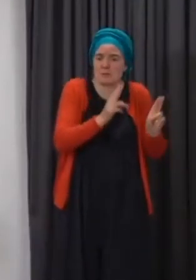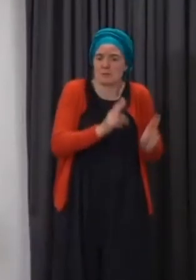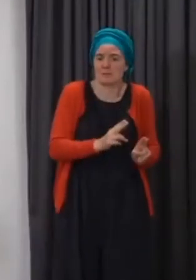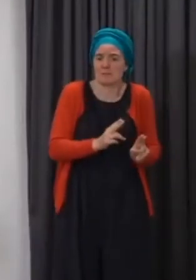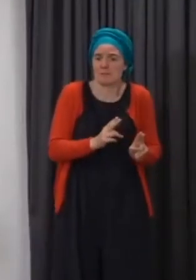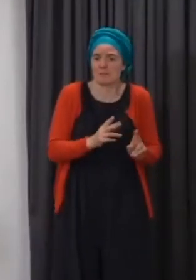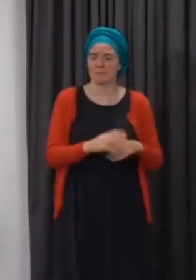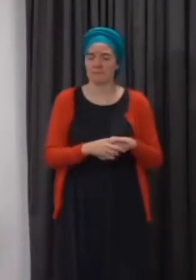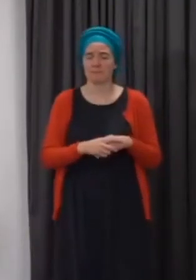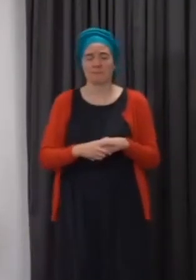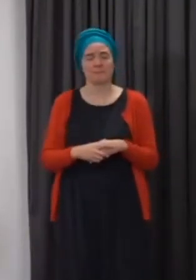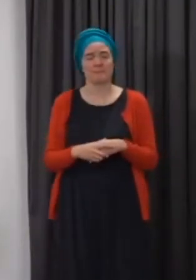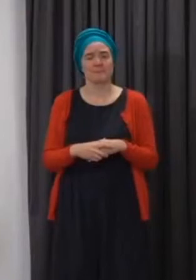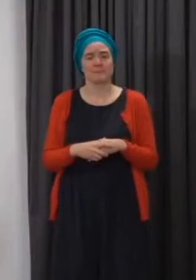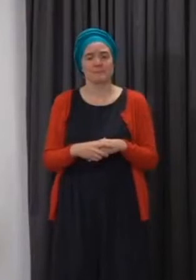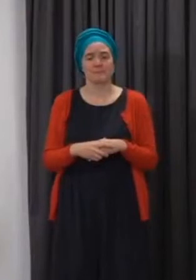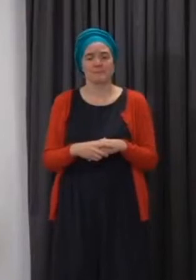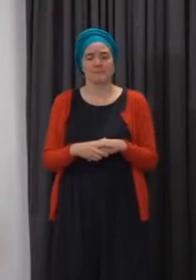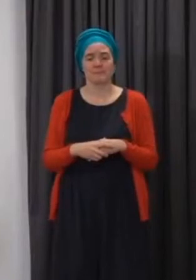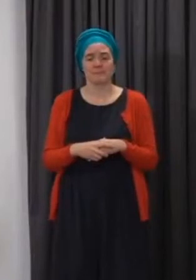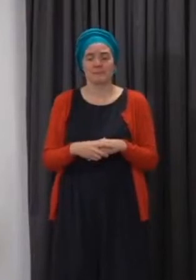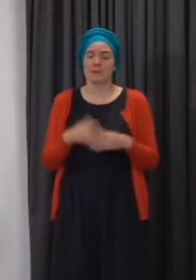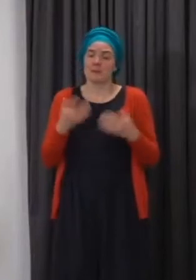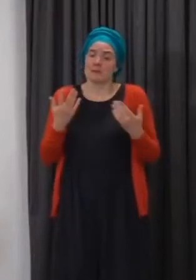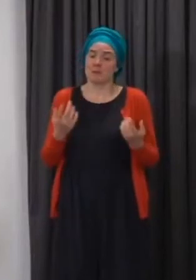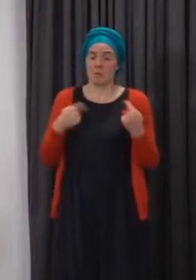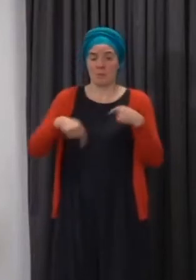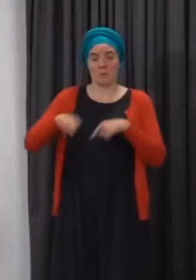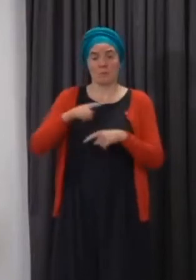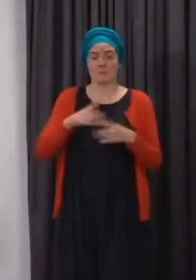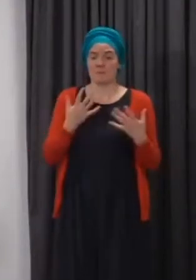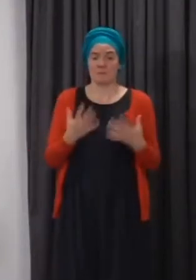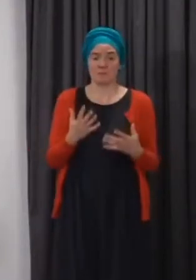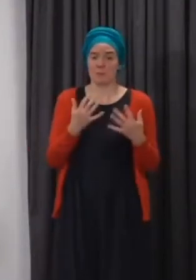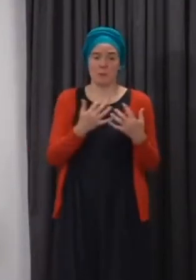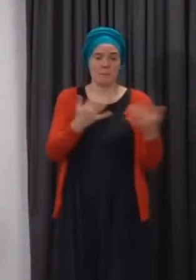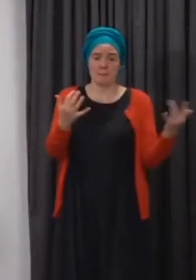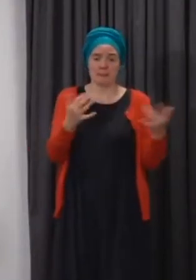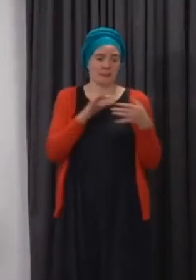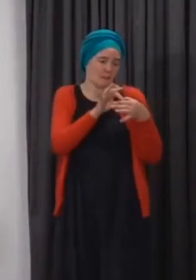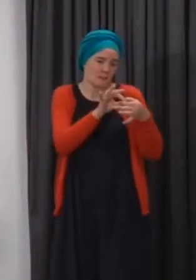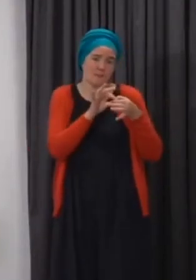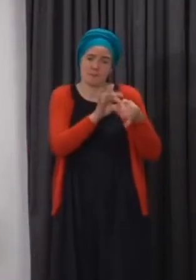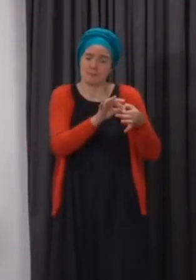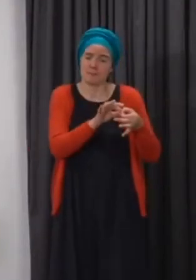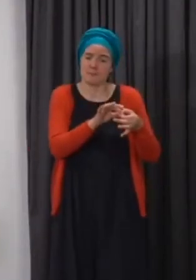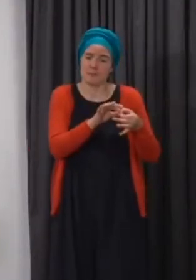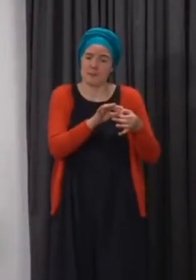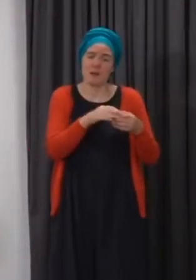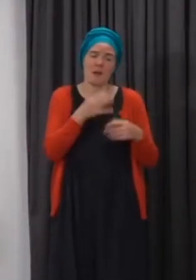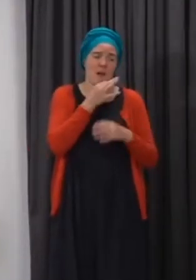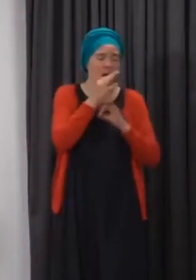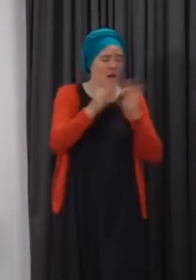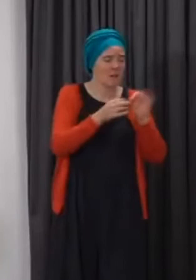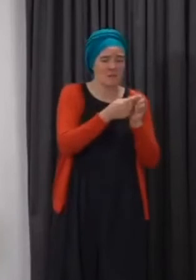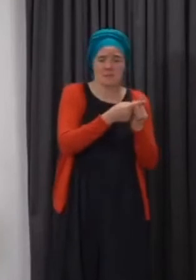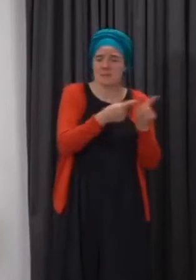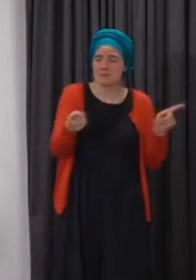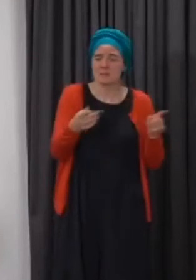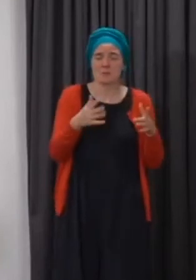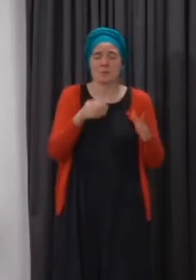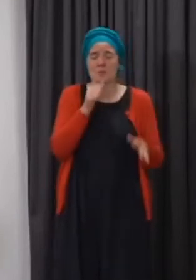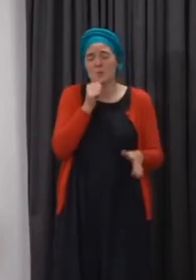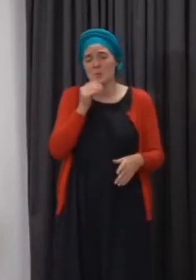having to work with the public on any of the measures across the UK to hopefully ask people to use their common sense on any